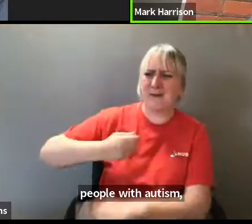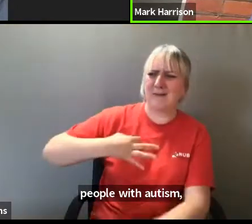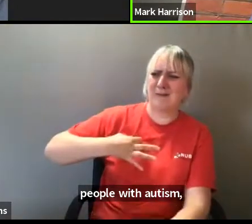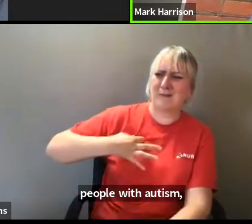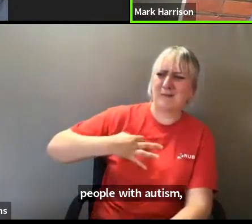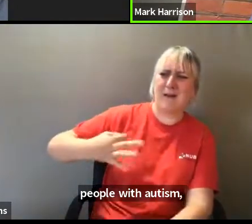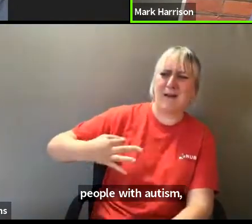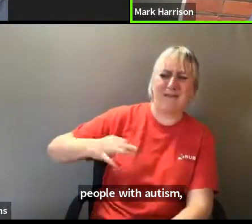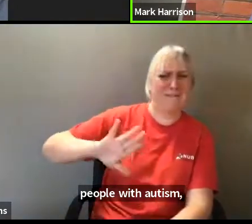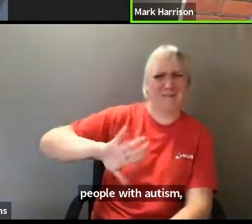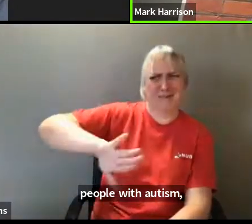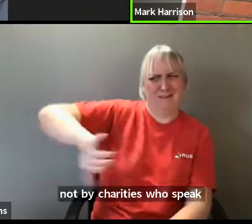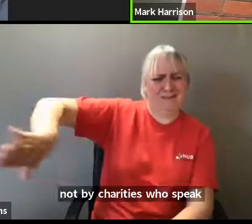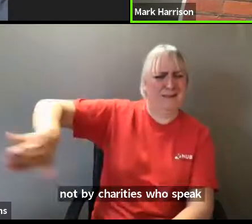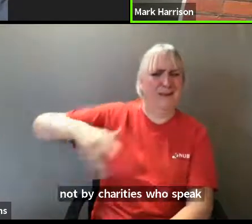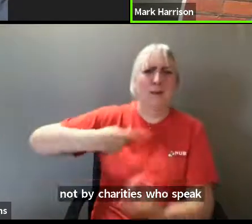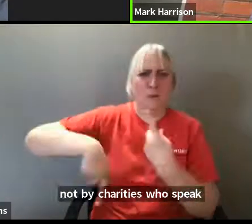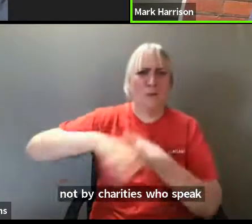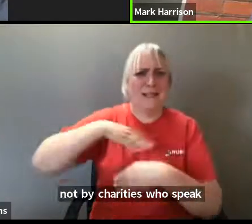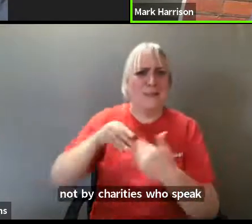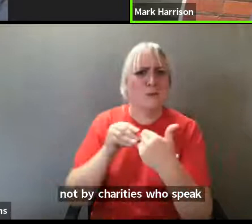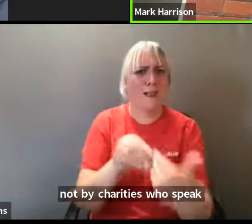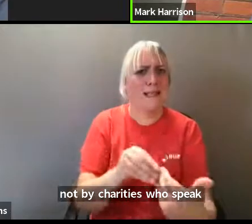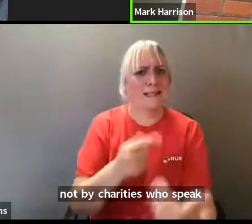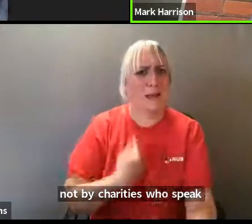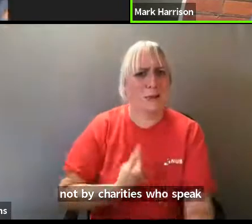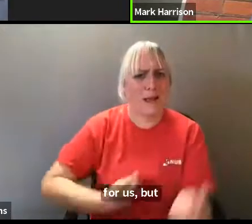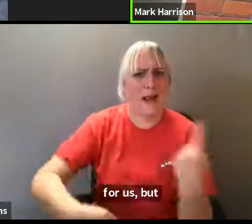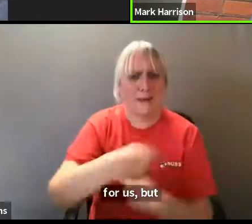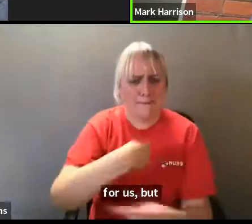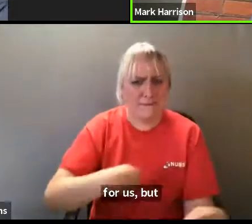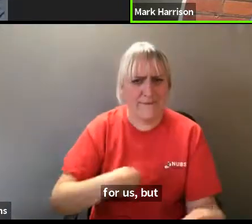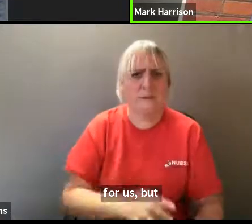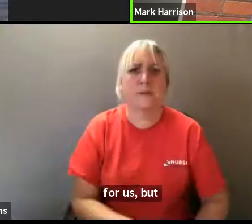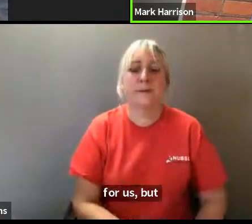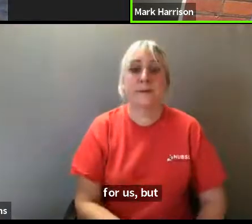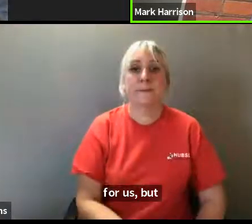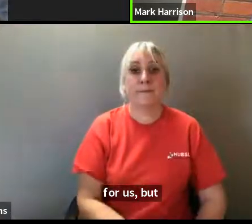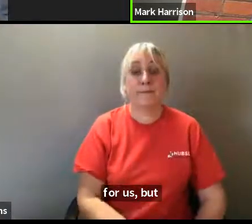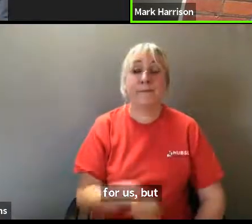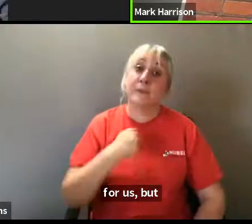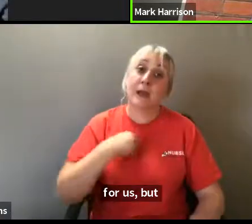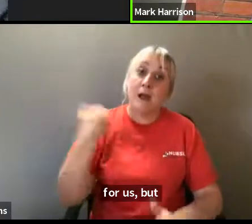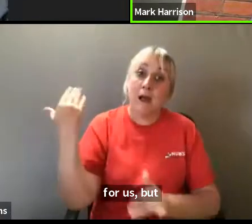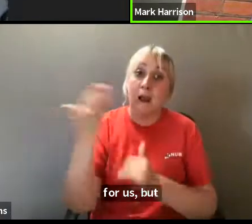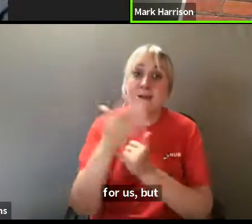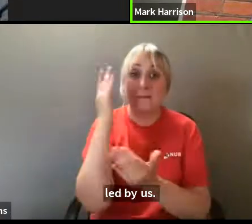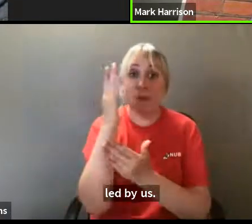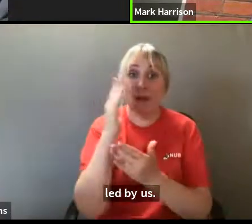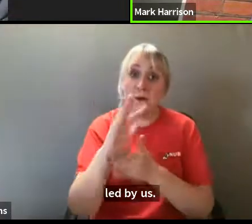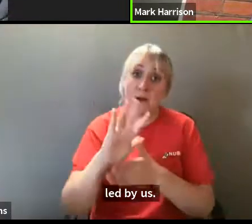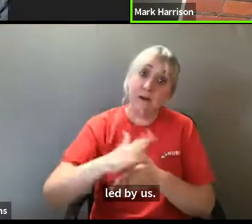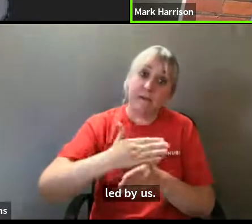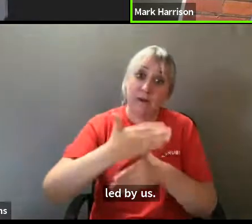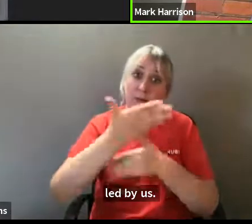but led by us. Our final speaker in the first half of tonight's